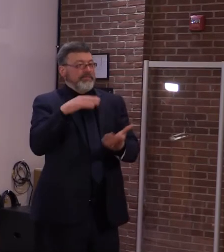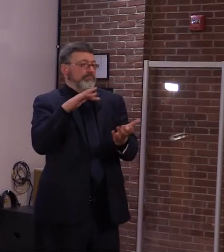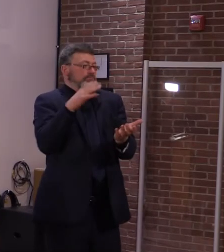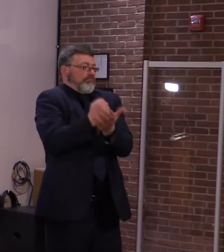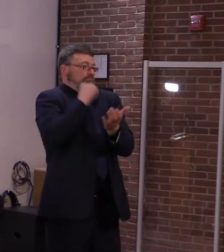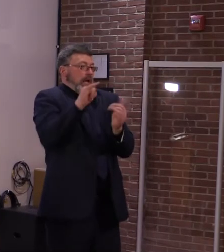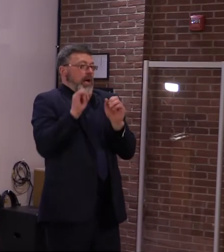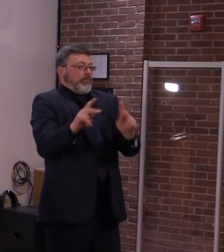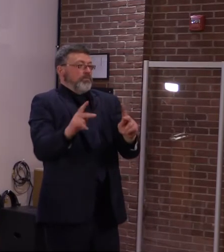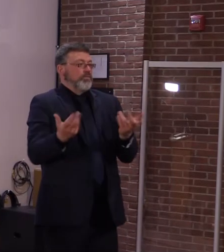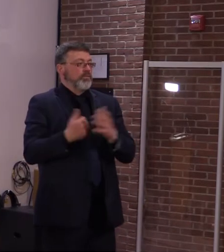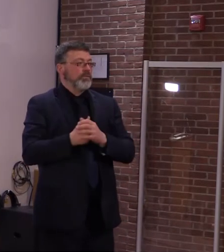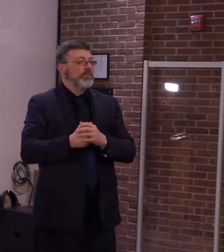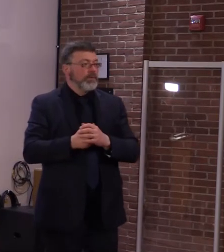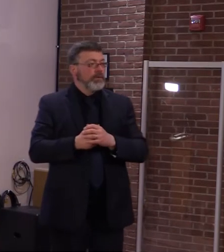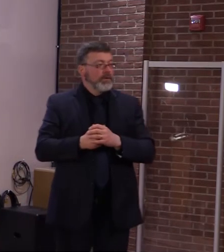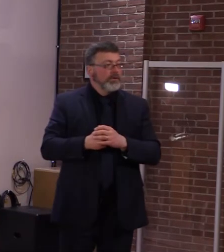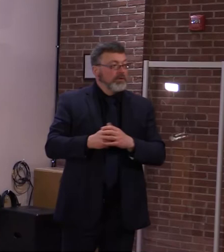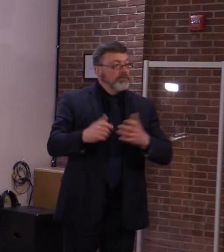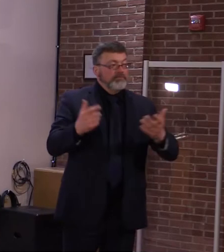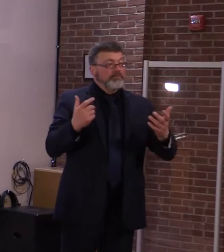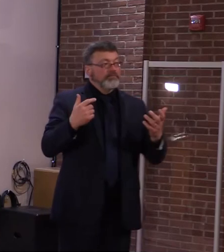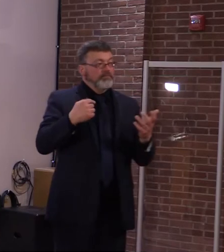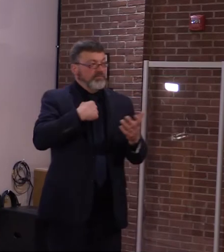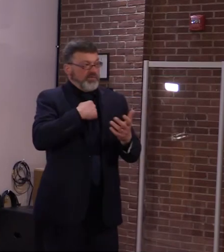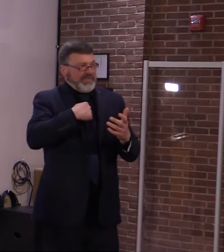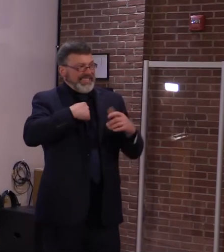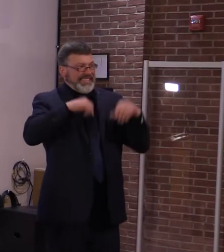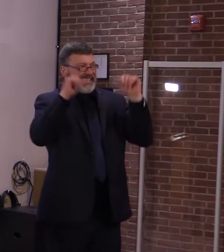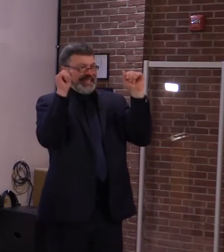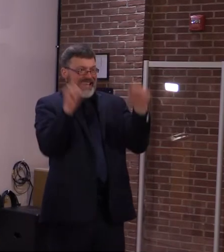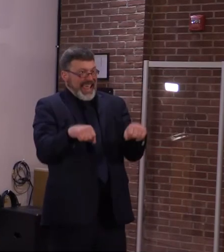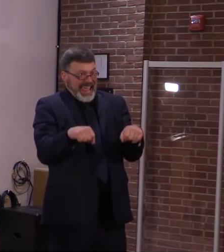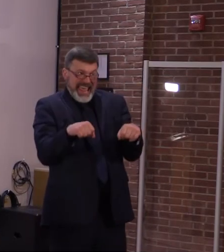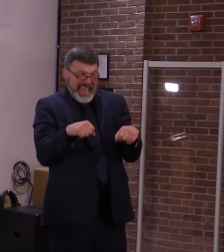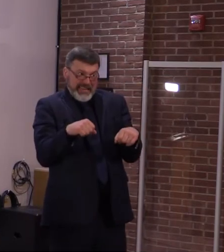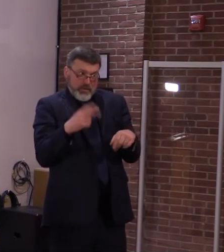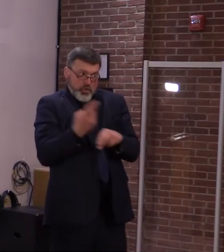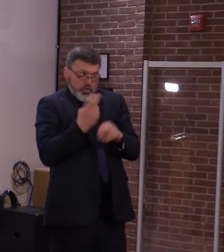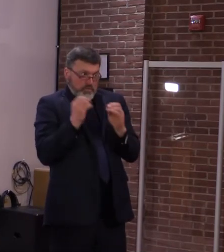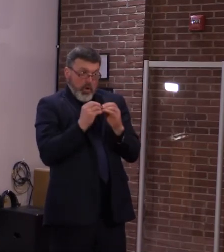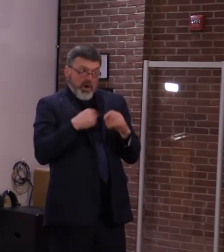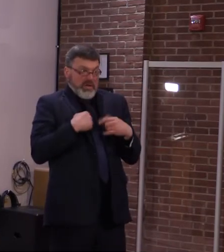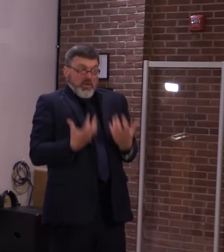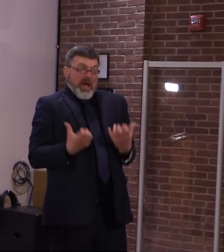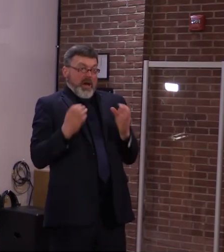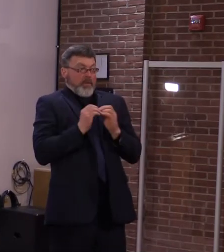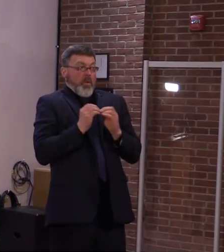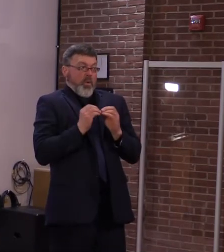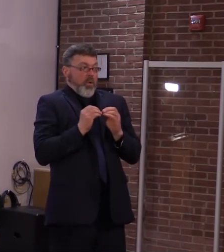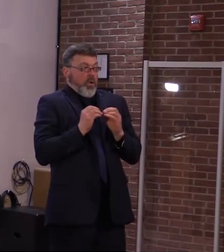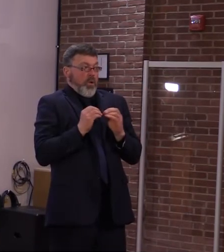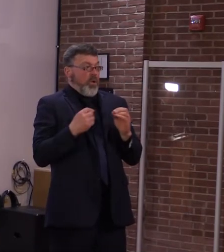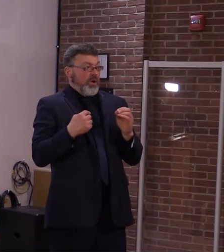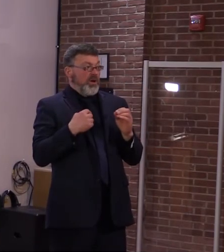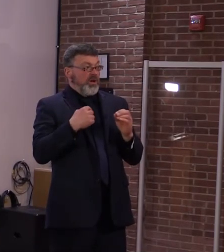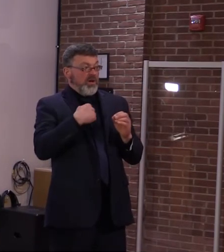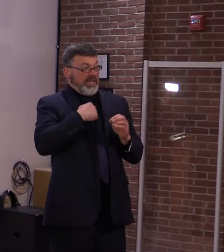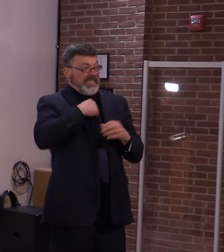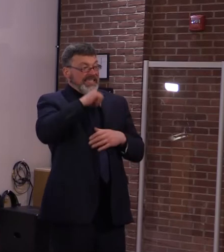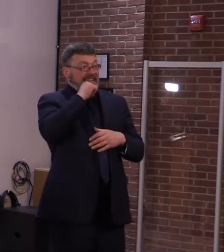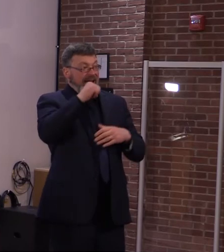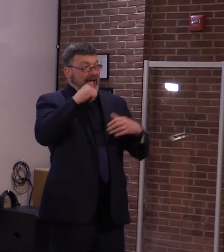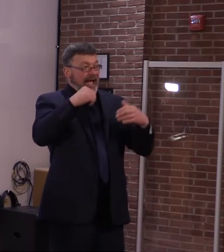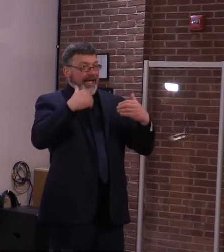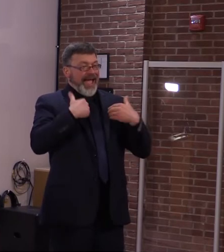those who are willing. Because we don't have the same type of problem that it seems as though the list is growing longer every